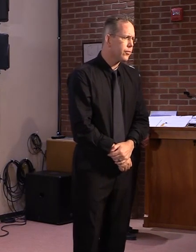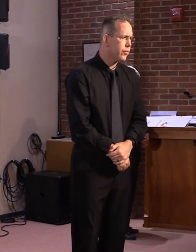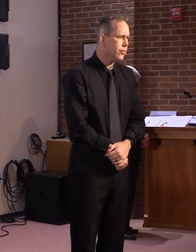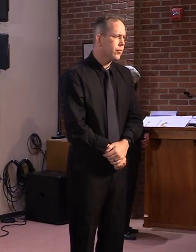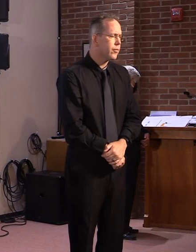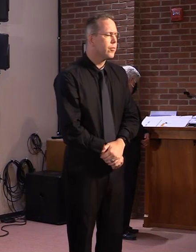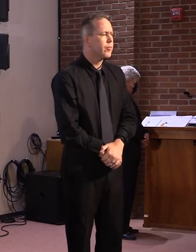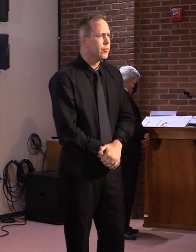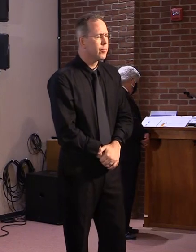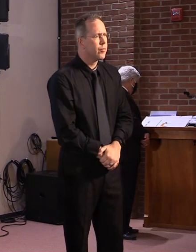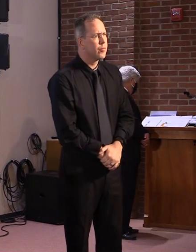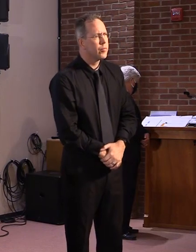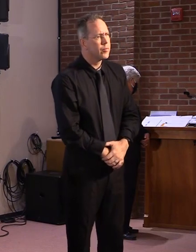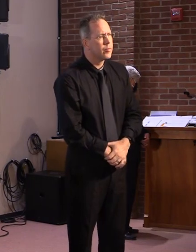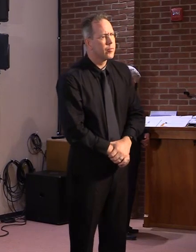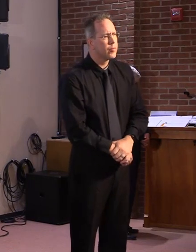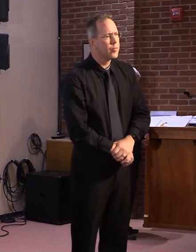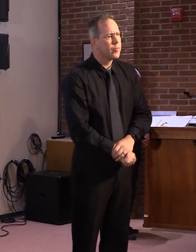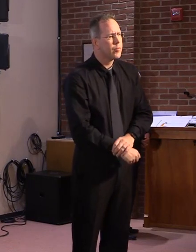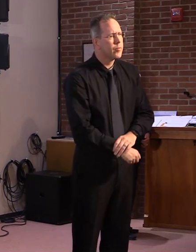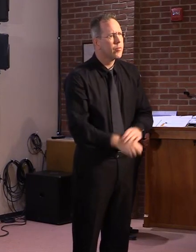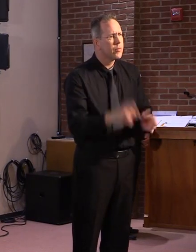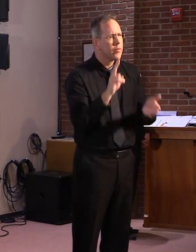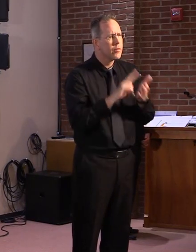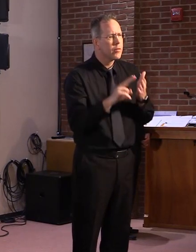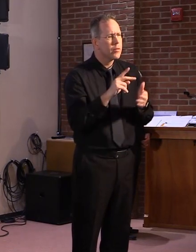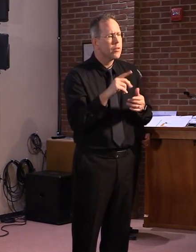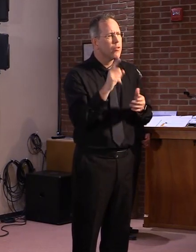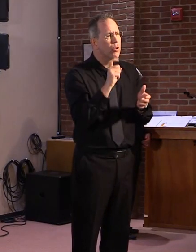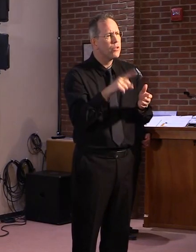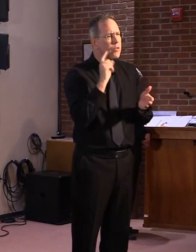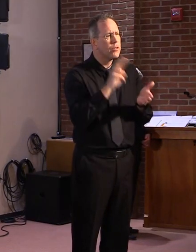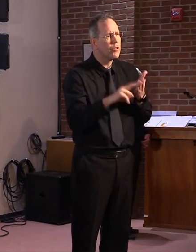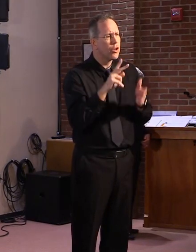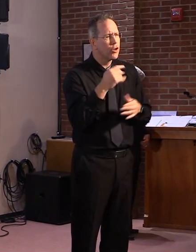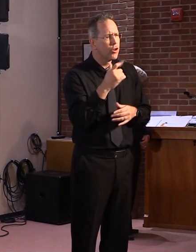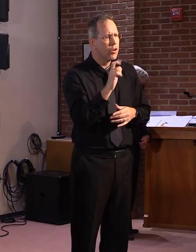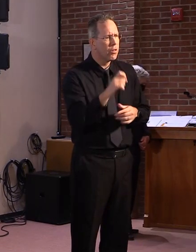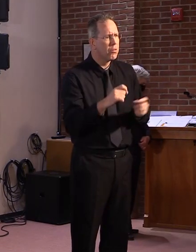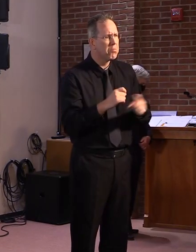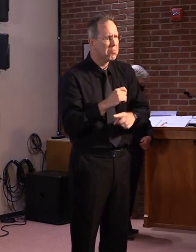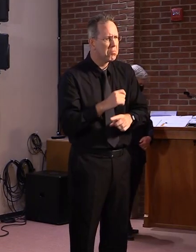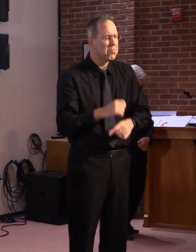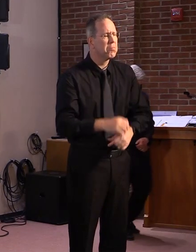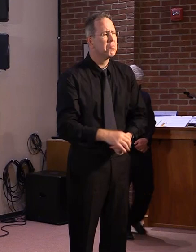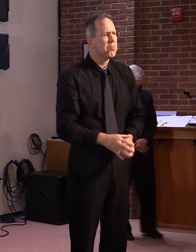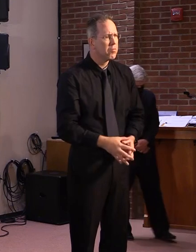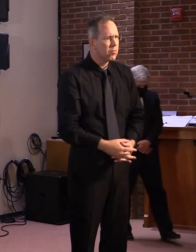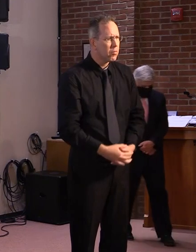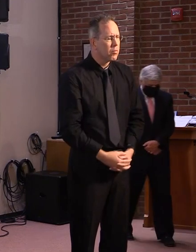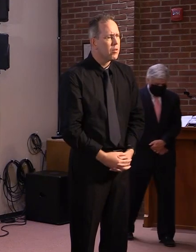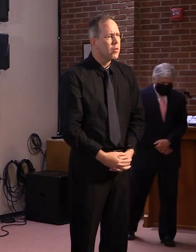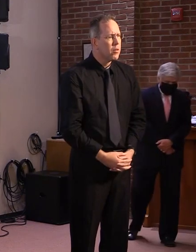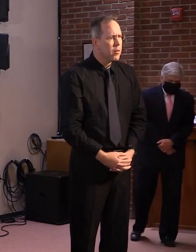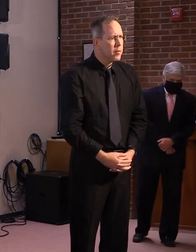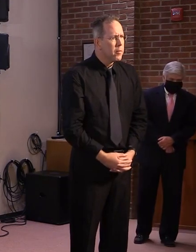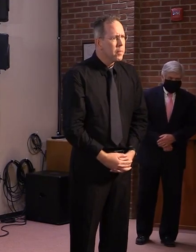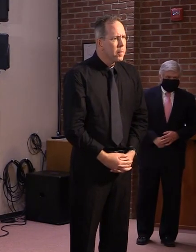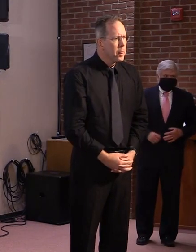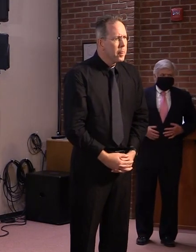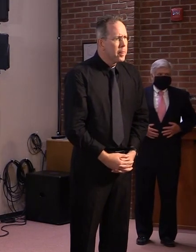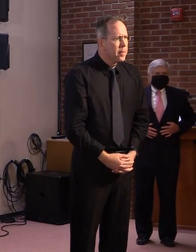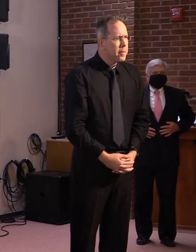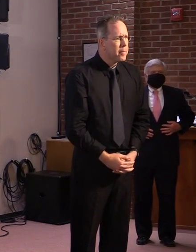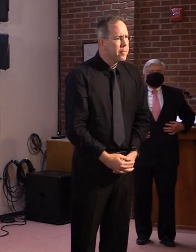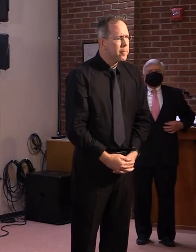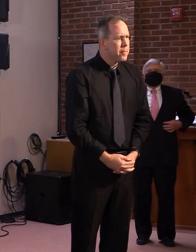fitness studios reopening. I was able to find on the ACCD website some guidelines for non-cardiovascular classes. I'm wondering